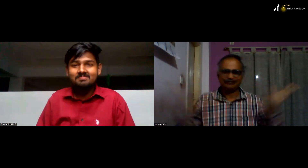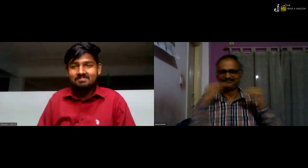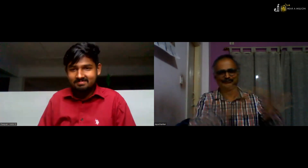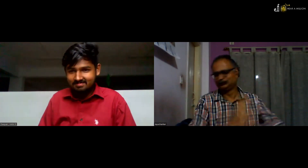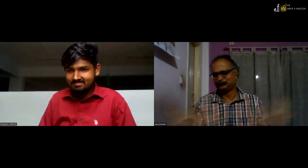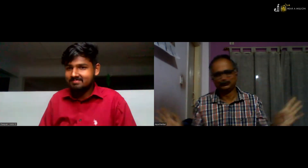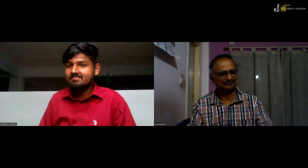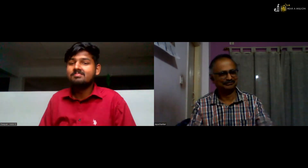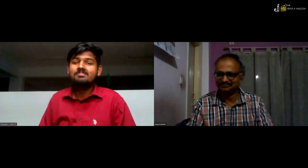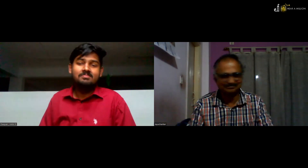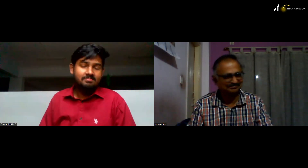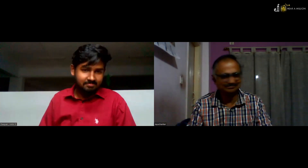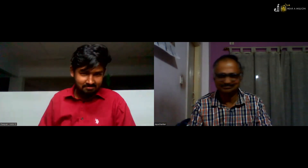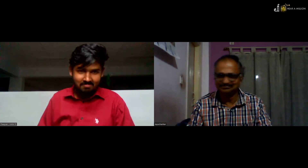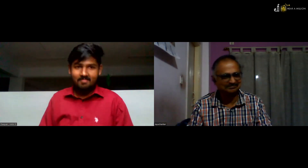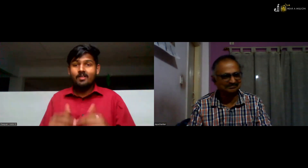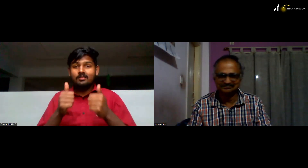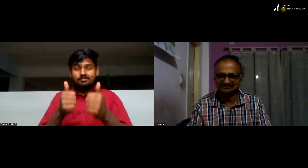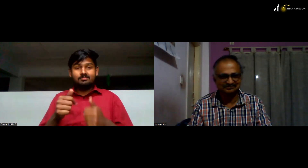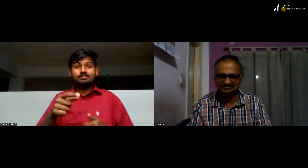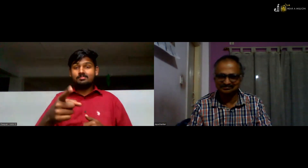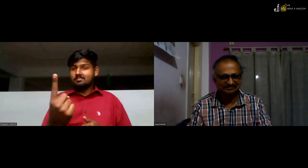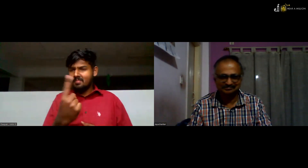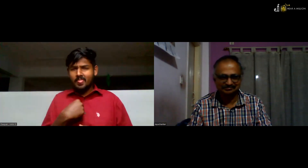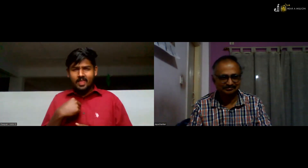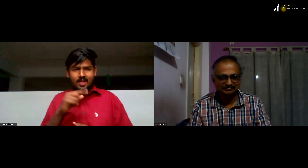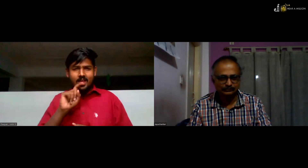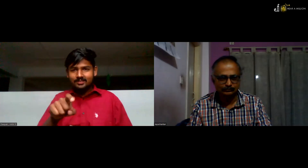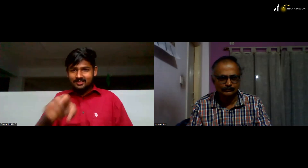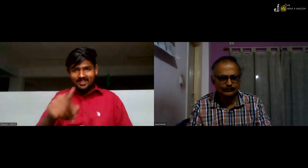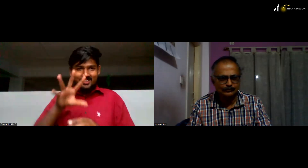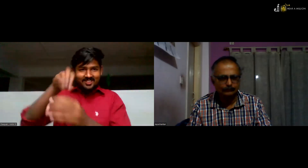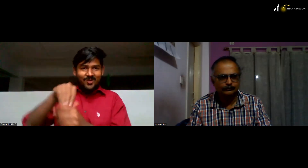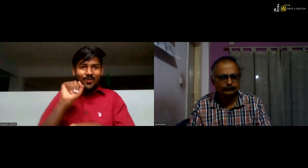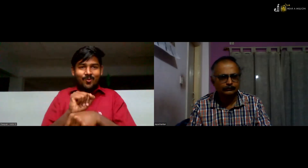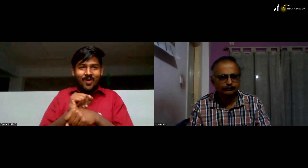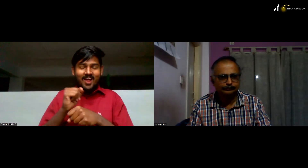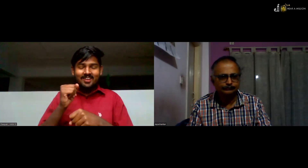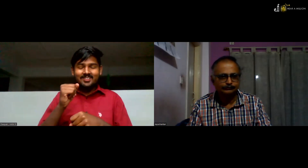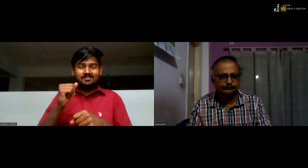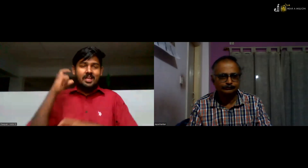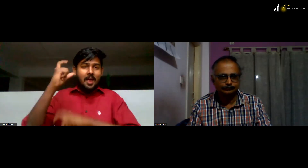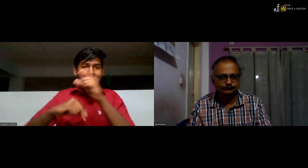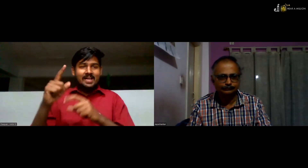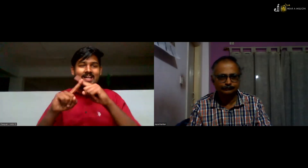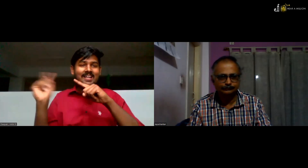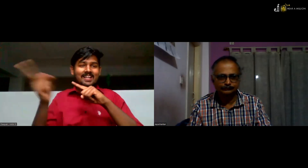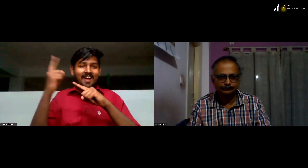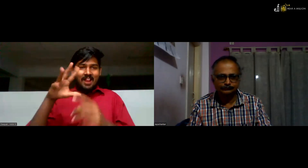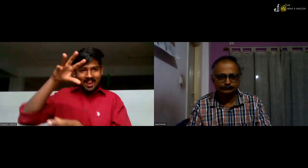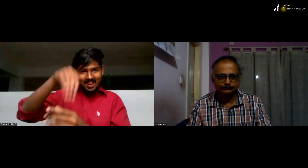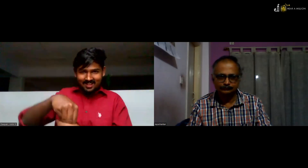bit kind of help for the communication, not much more than that. Okay. So one more thing I wanted to ask,